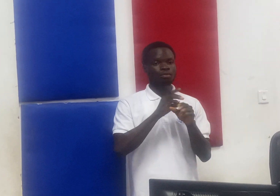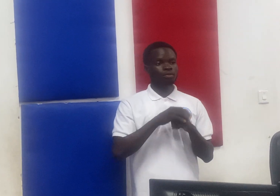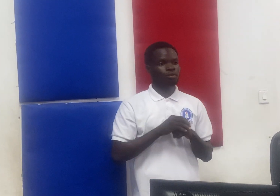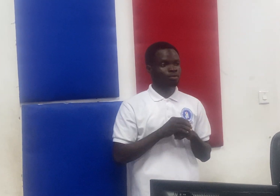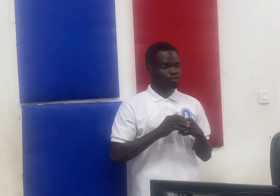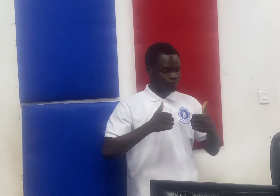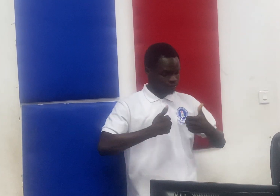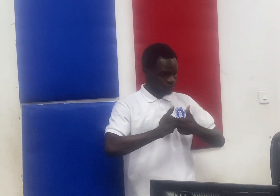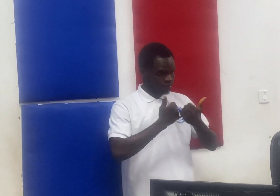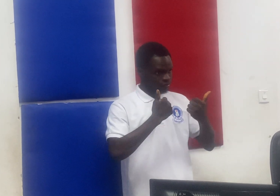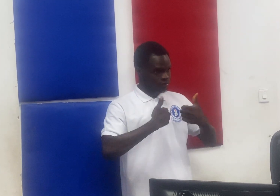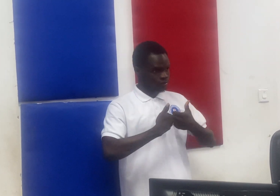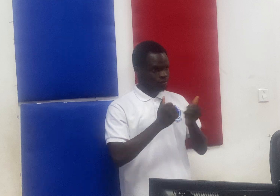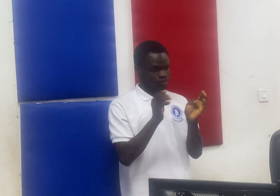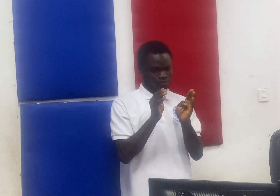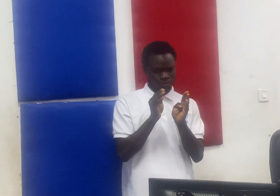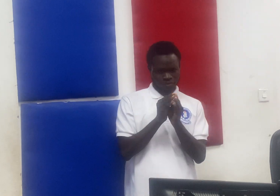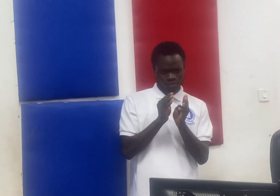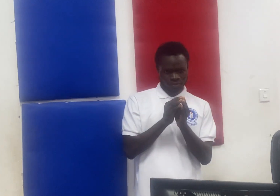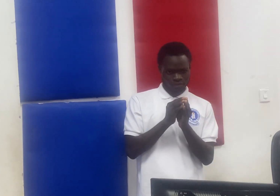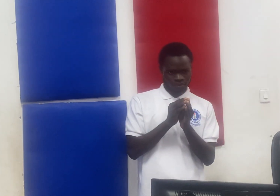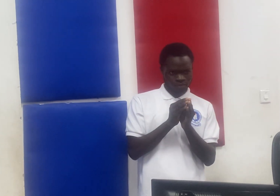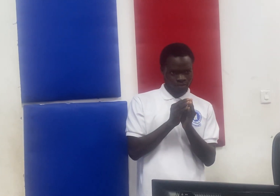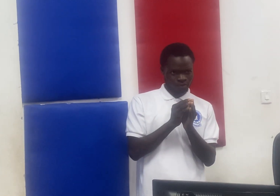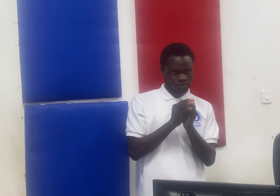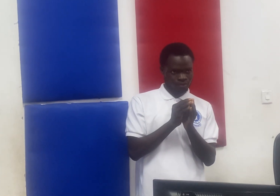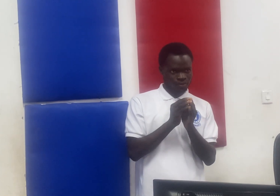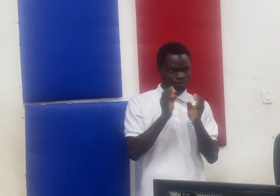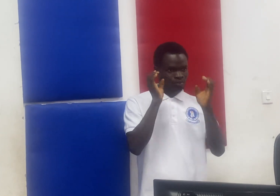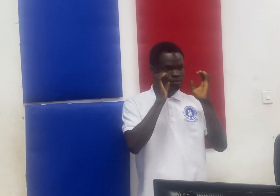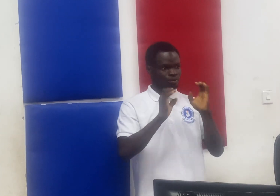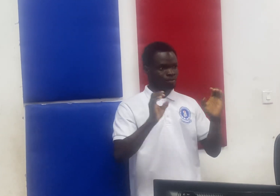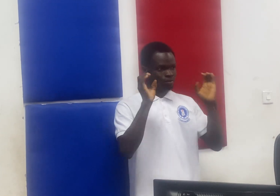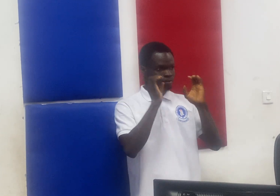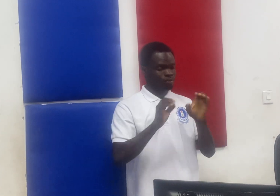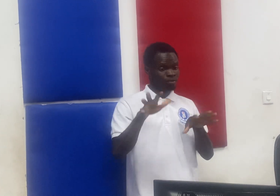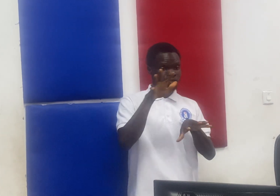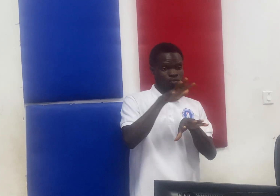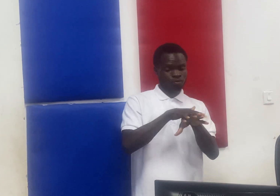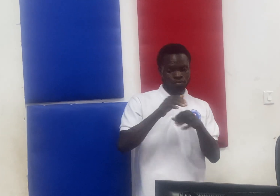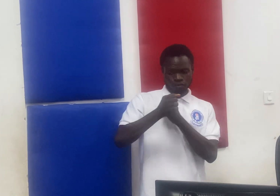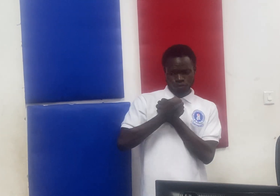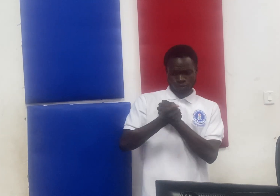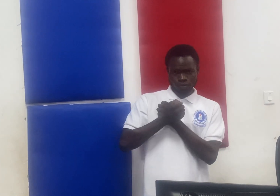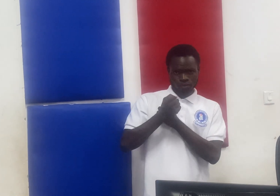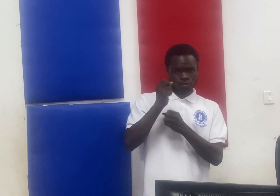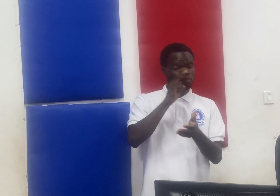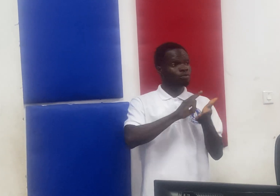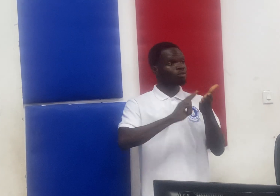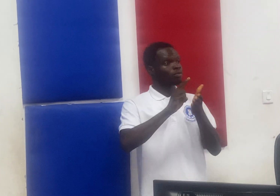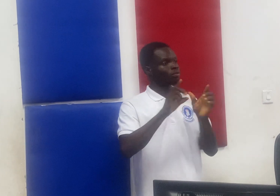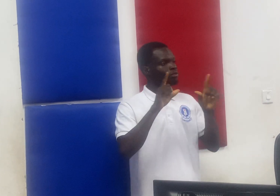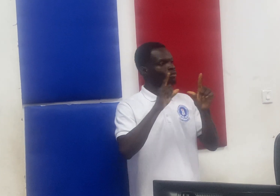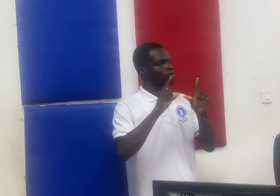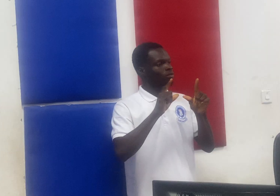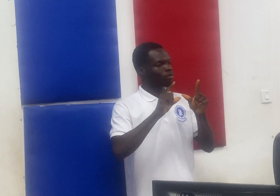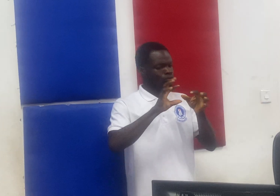challenging myths and celebrating inclusion. Love is a universal language that connects